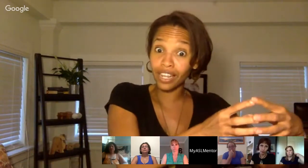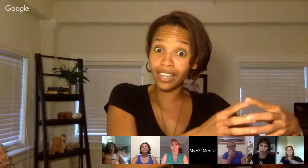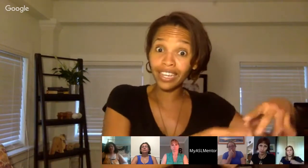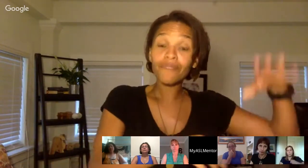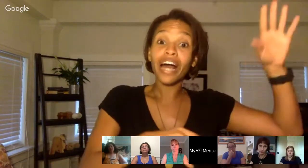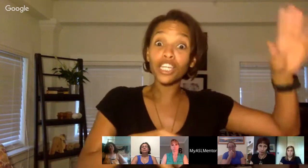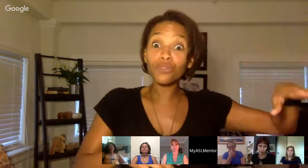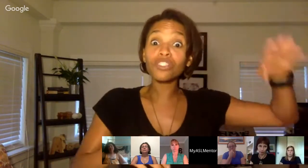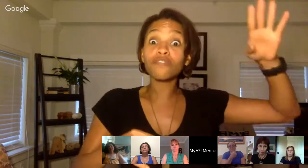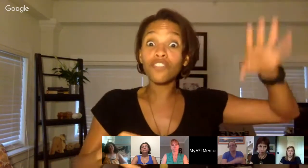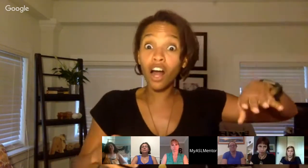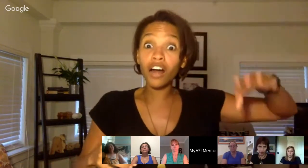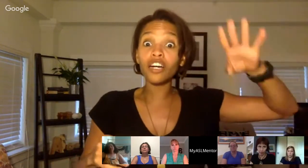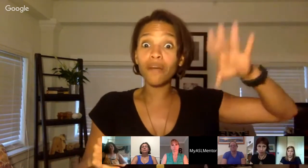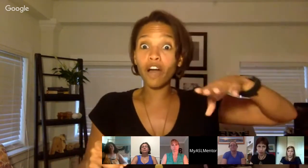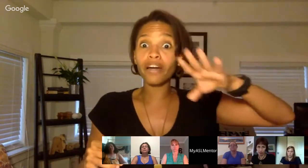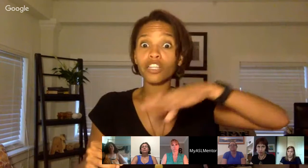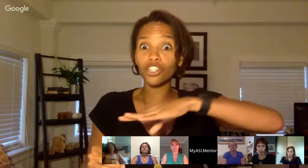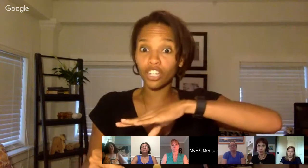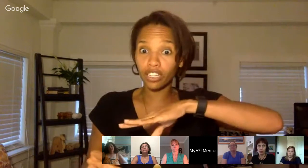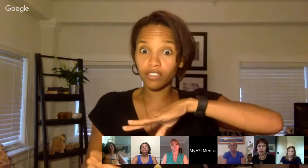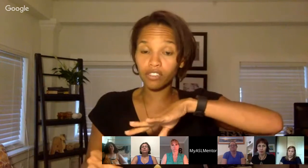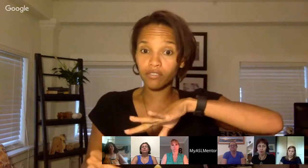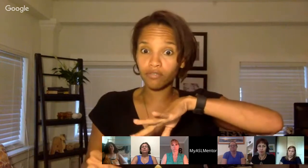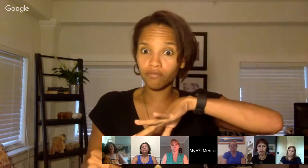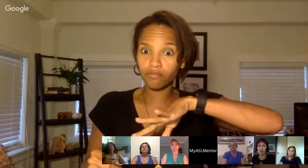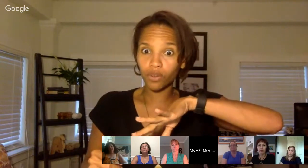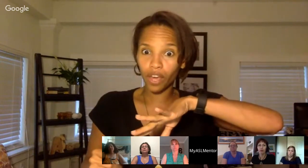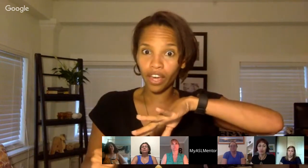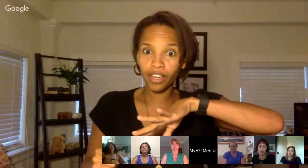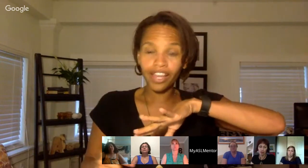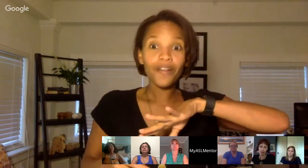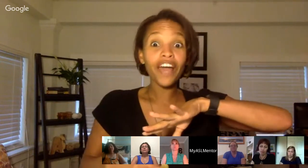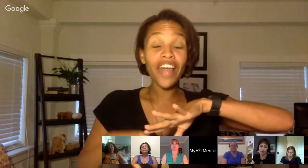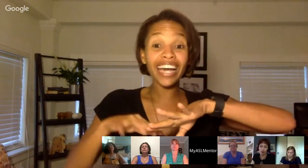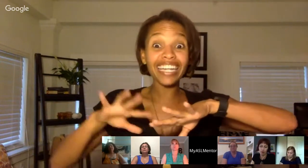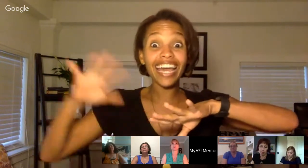sounds like. I used to vlog about my learnings,